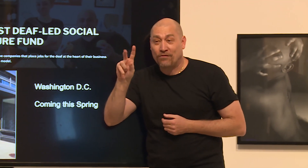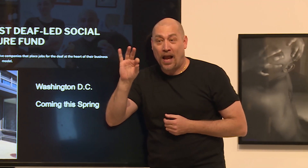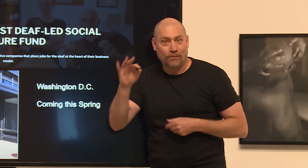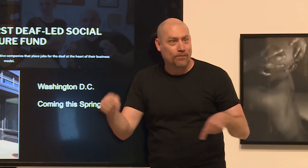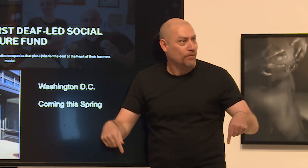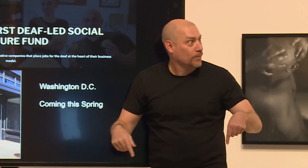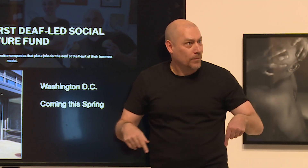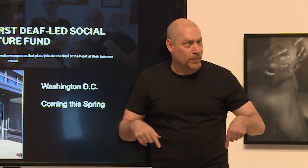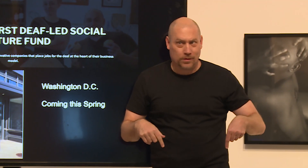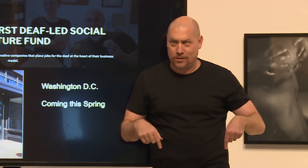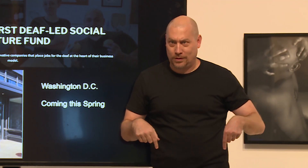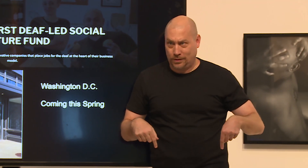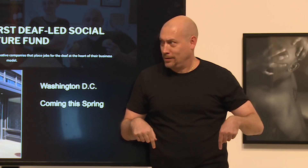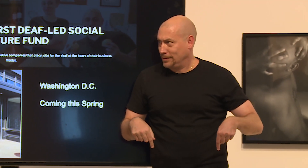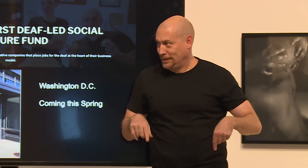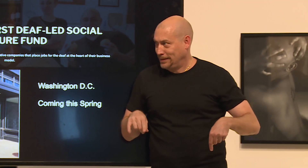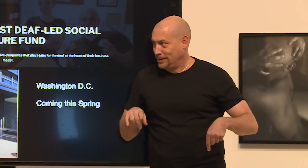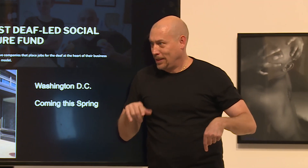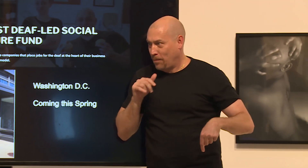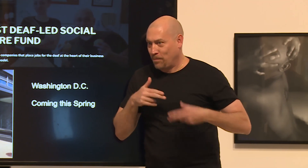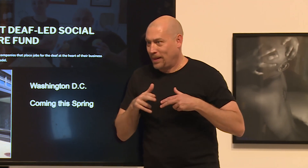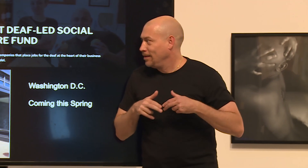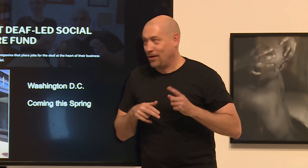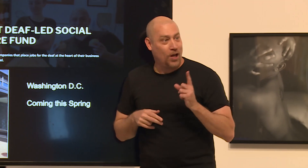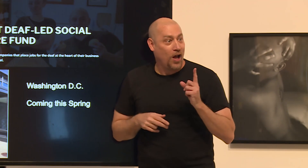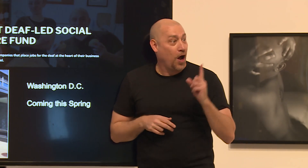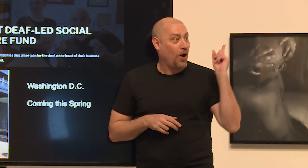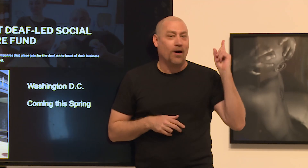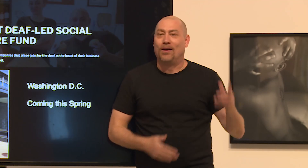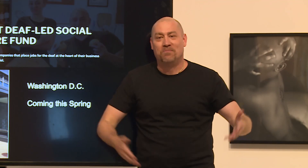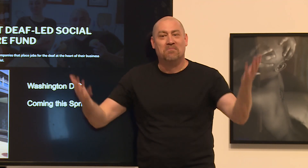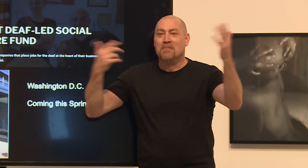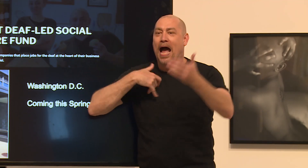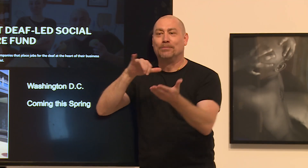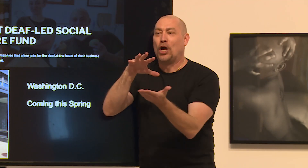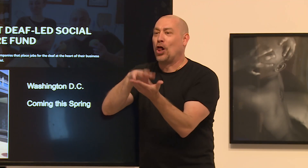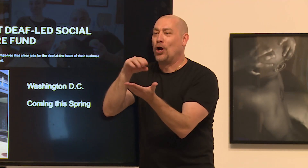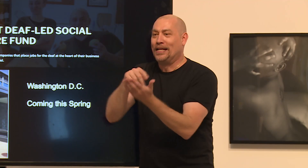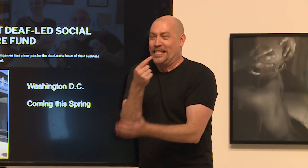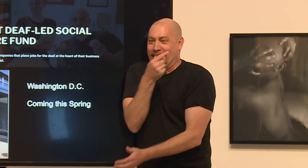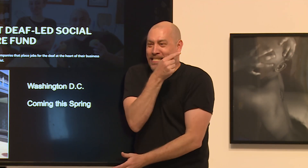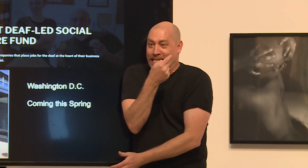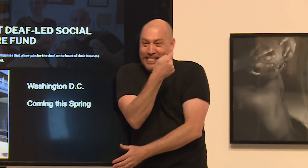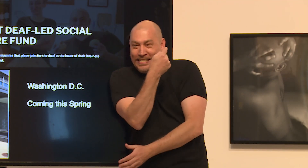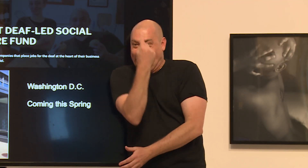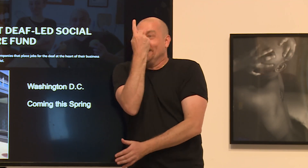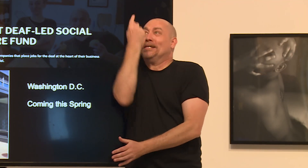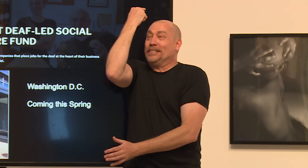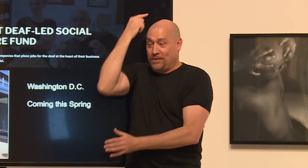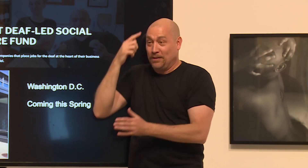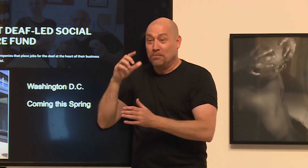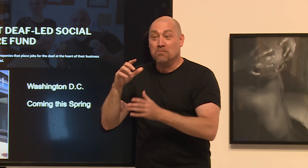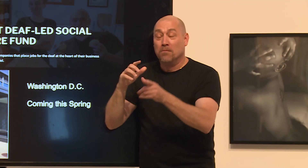nation's first deaf-led social venture fund. Are we in the CSD building? No, that's around the corner. Okay, so